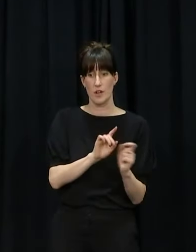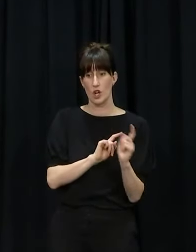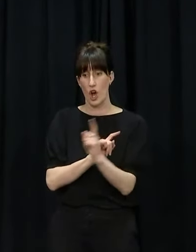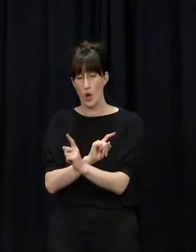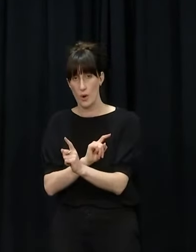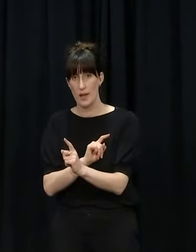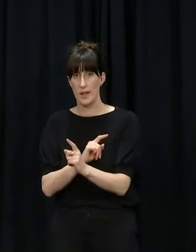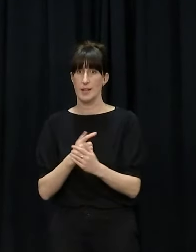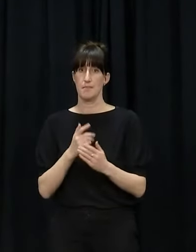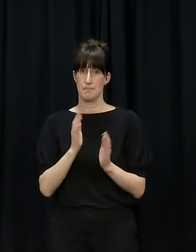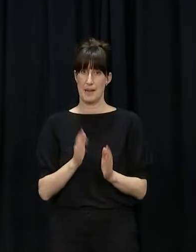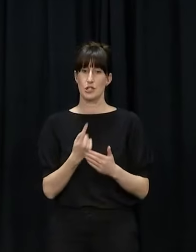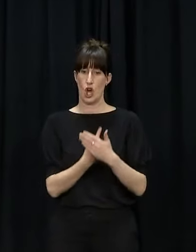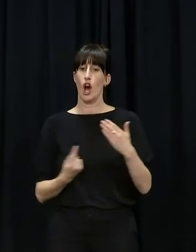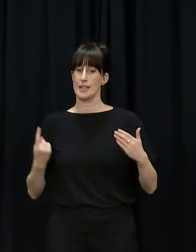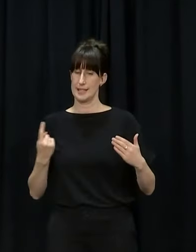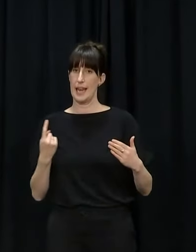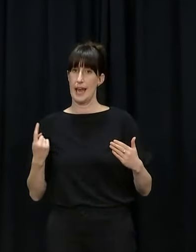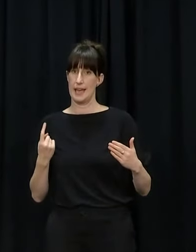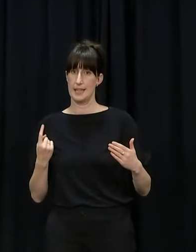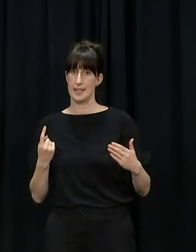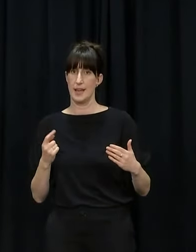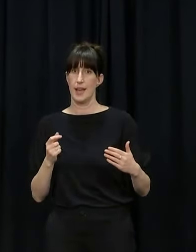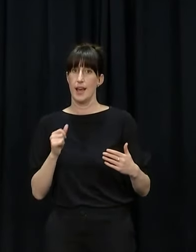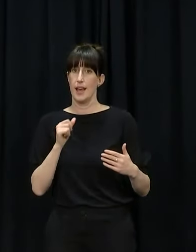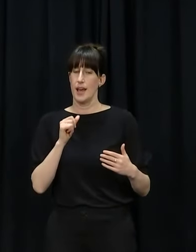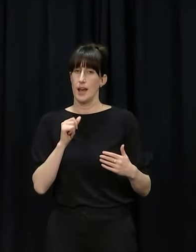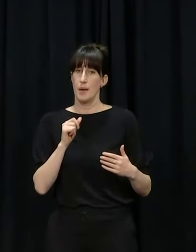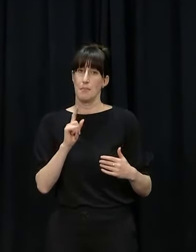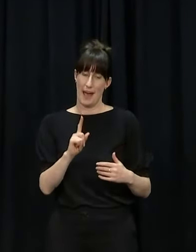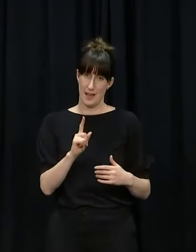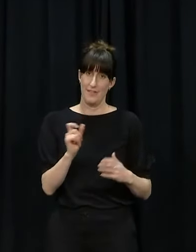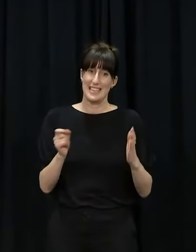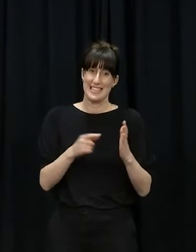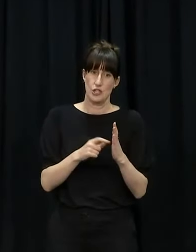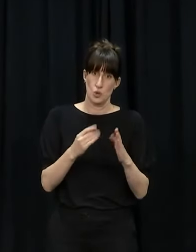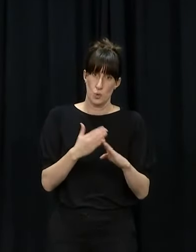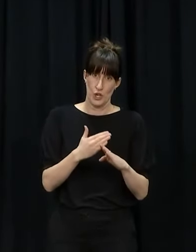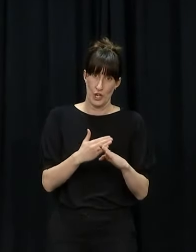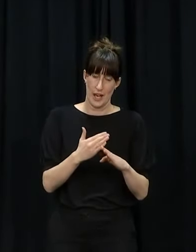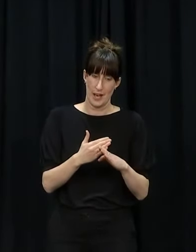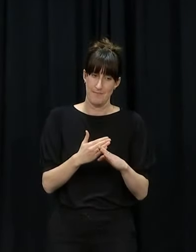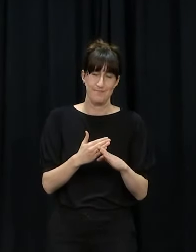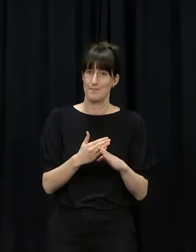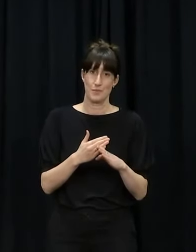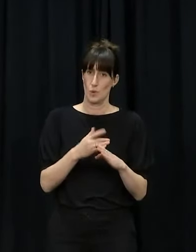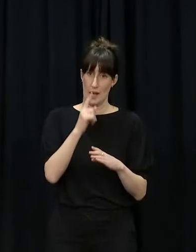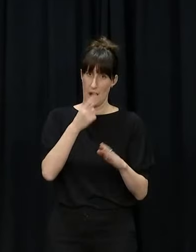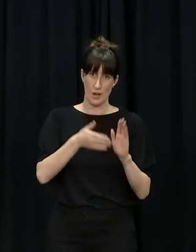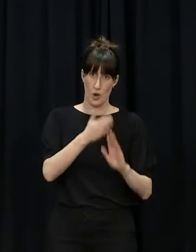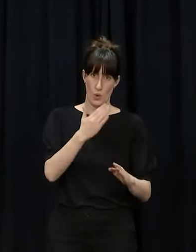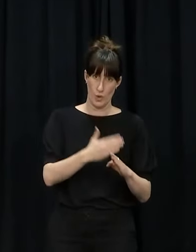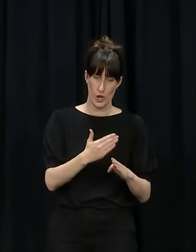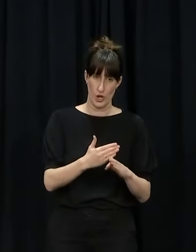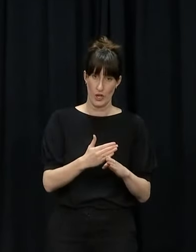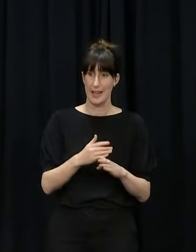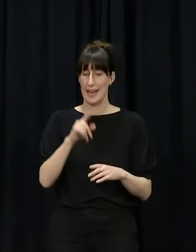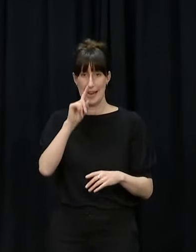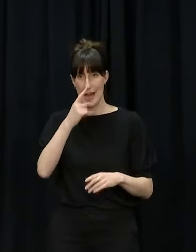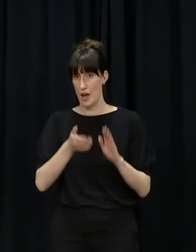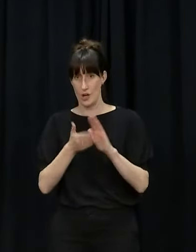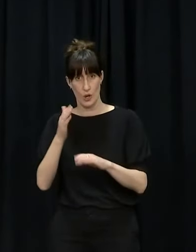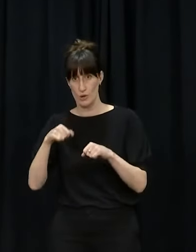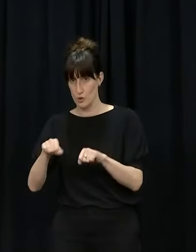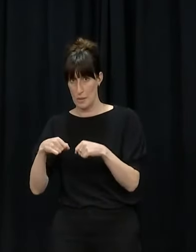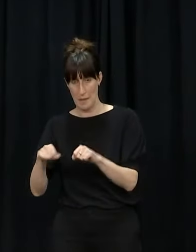not already. In other words, if you're not an essential worker, it does mean if you can't go out to the supermarket, pharmacy or anywhere else while you're doing